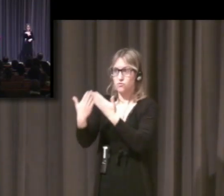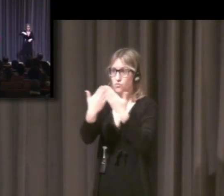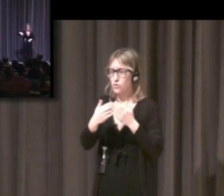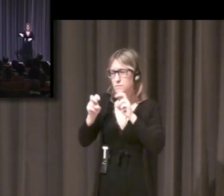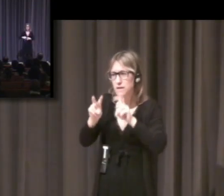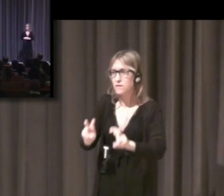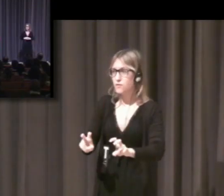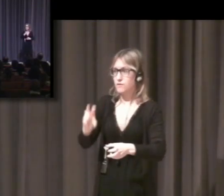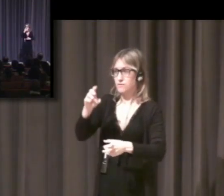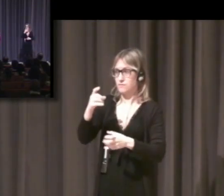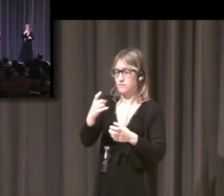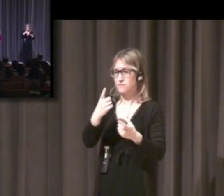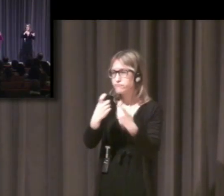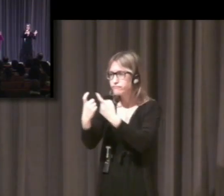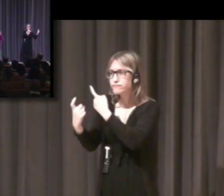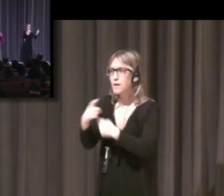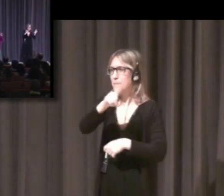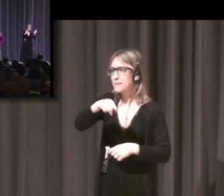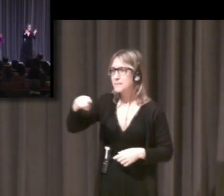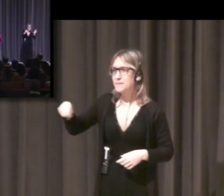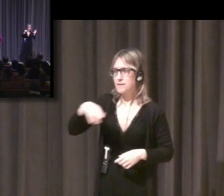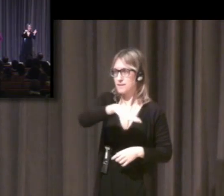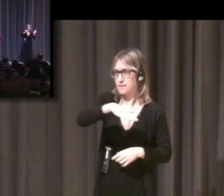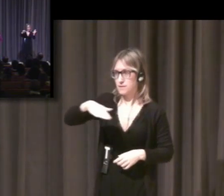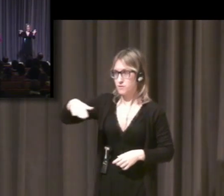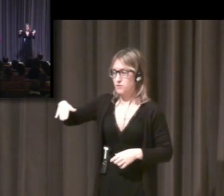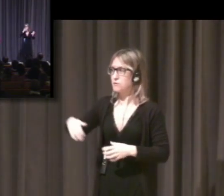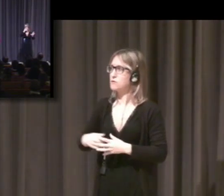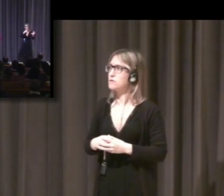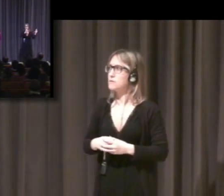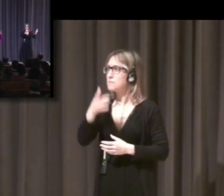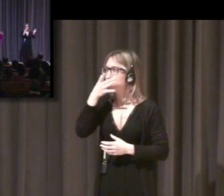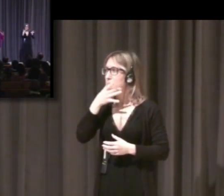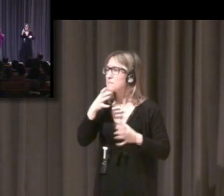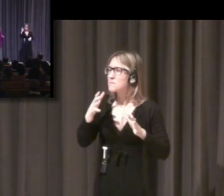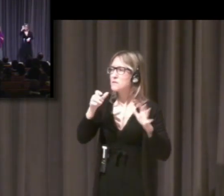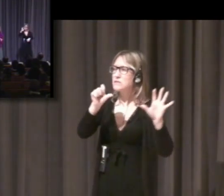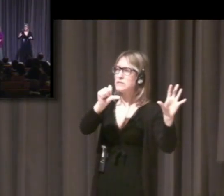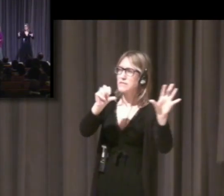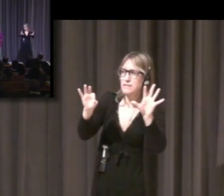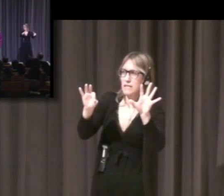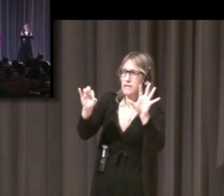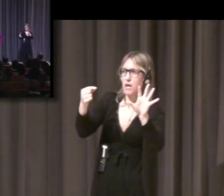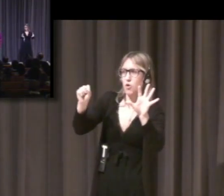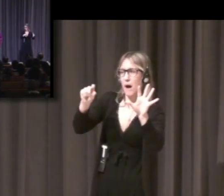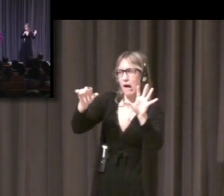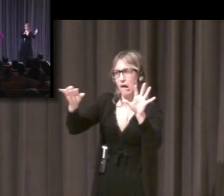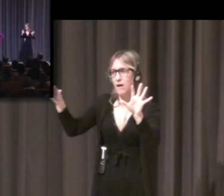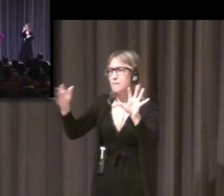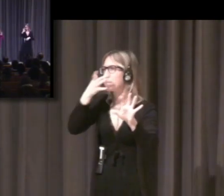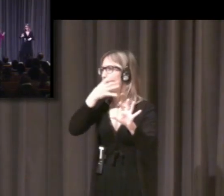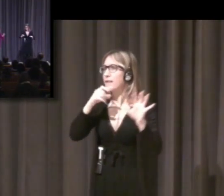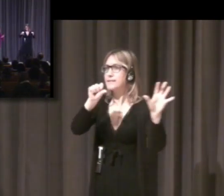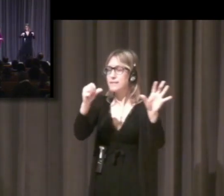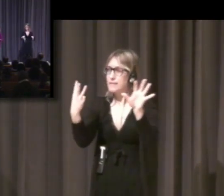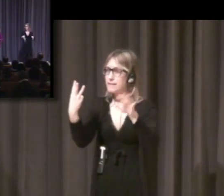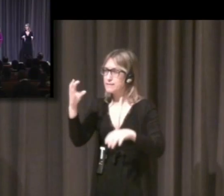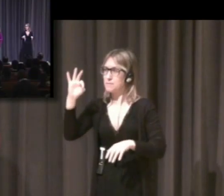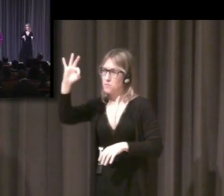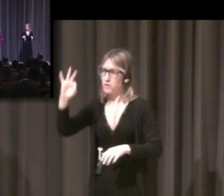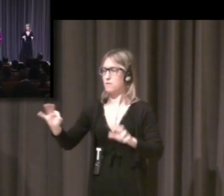60-something percent of them, I think it's 63%, but it's somewhere around that, low 60s, had thrown away